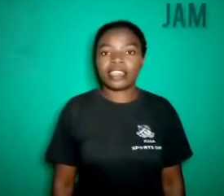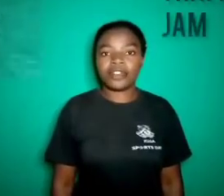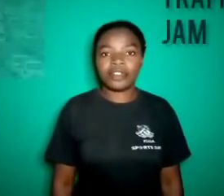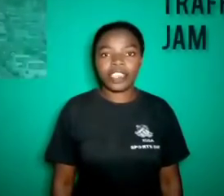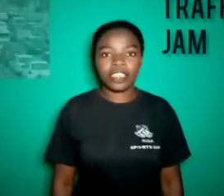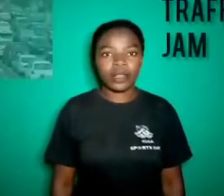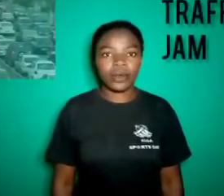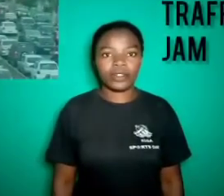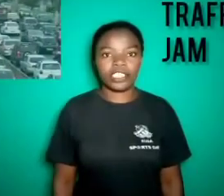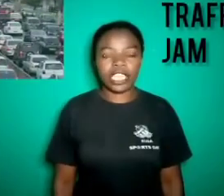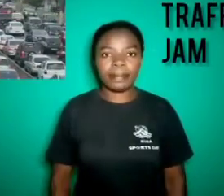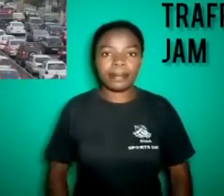Traffic or jam.